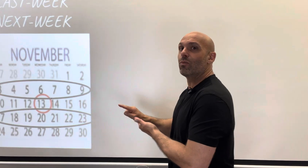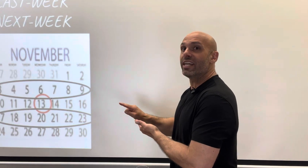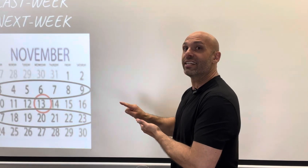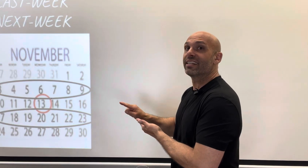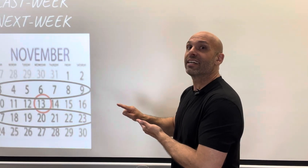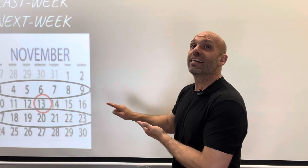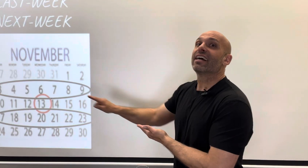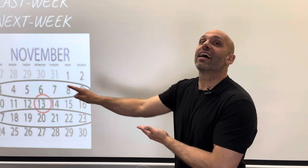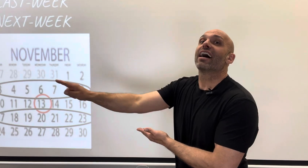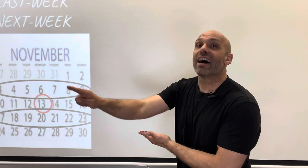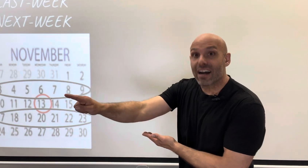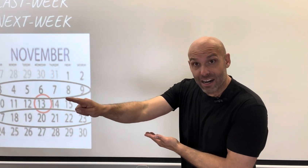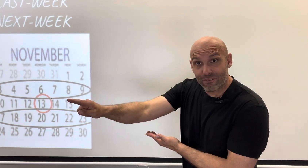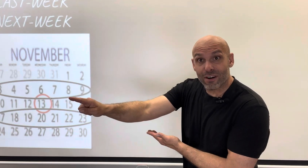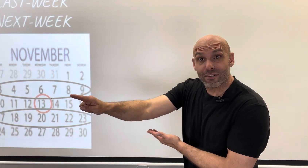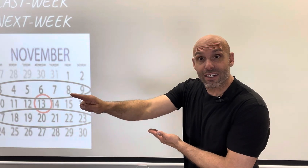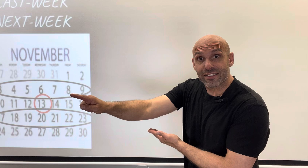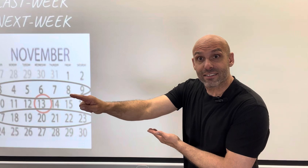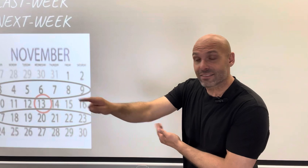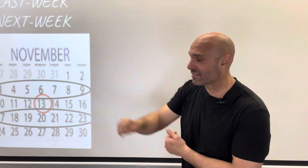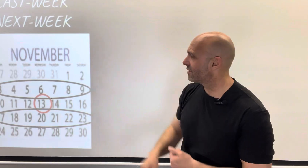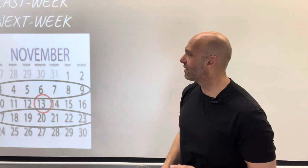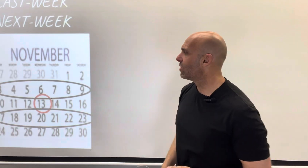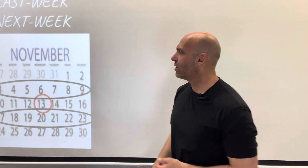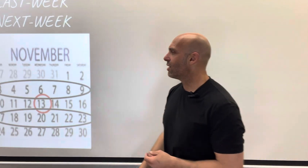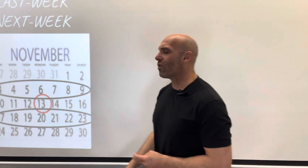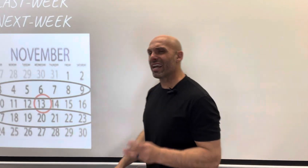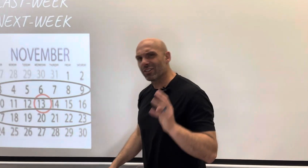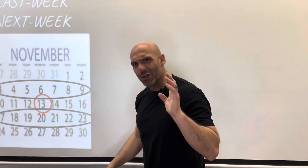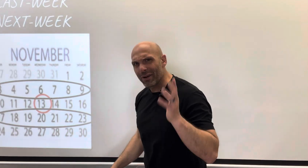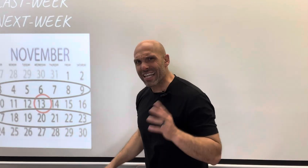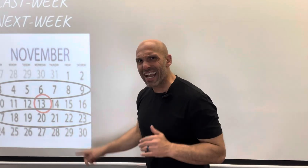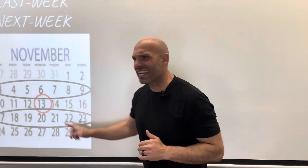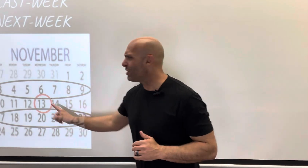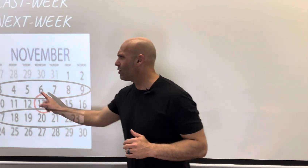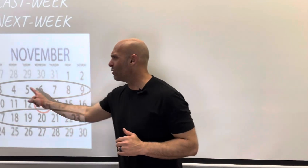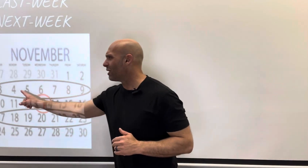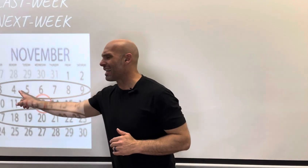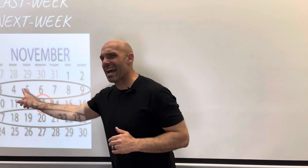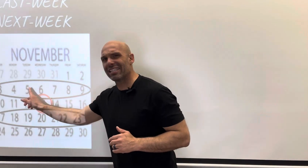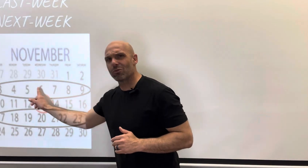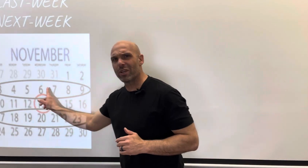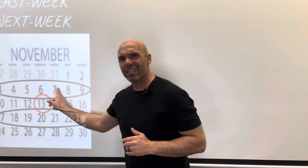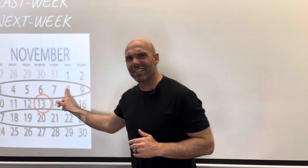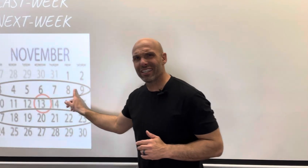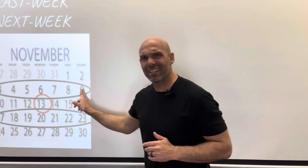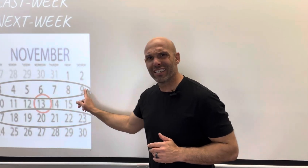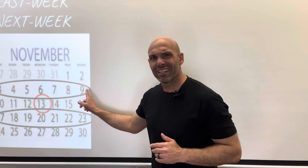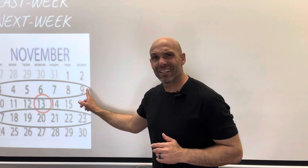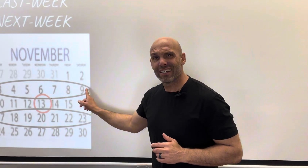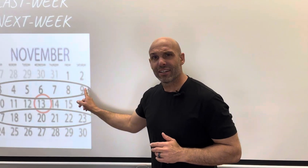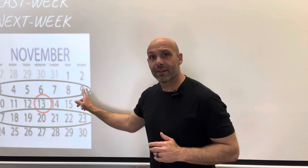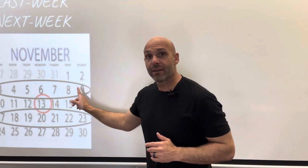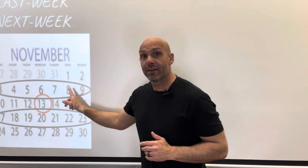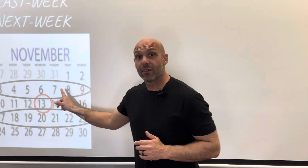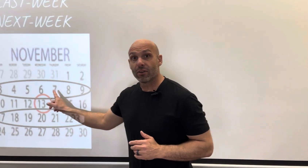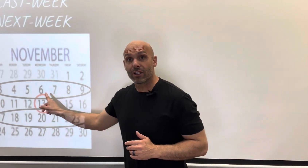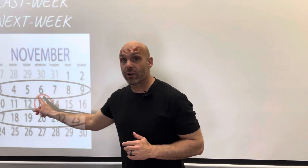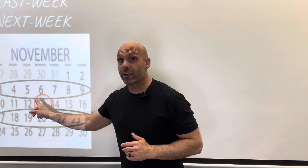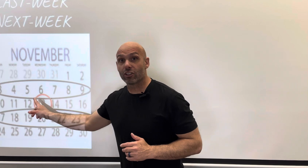week in front of us. Okay, so knowing that, can you do last week? That's right. You're just going to